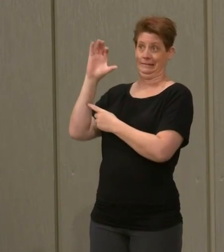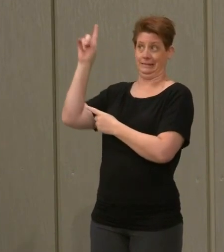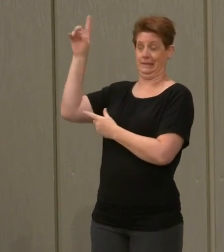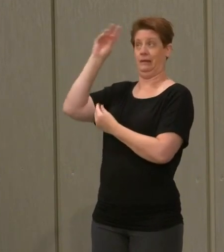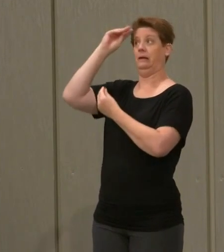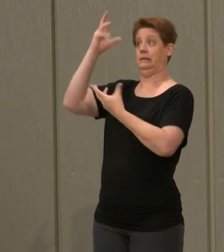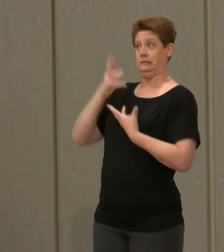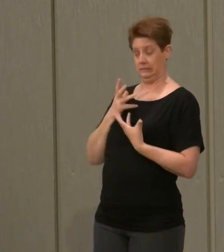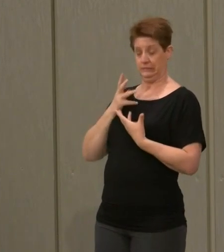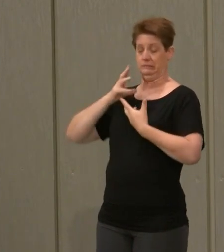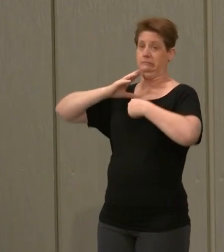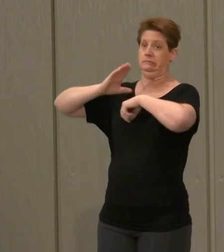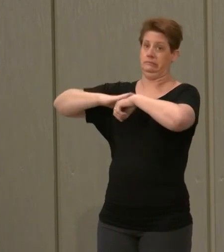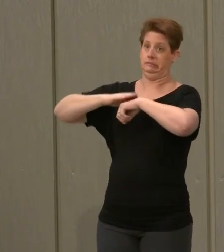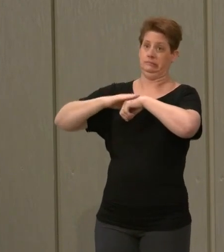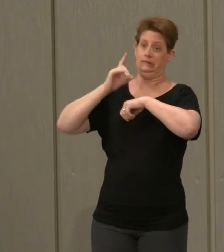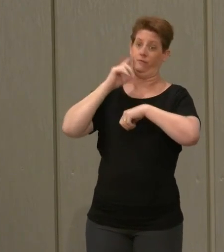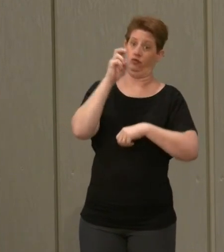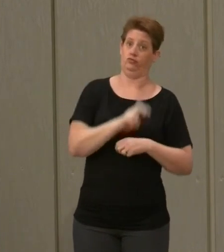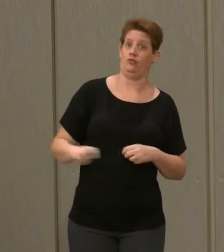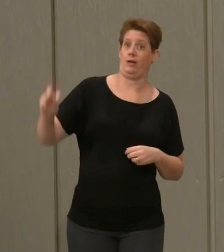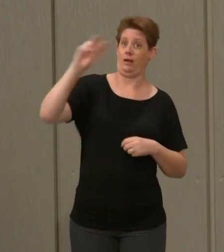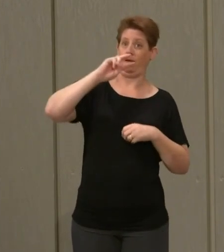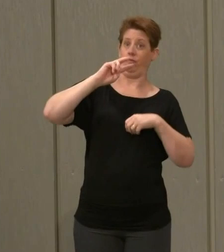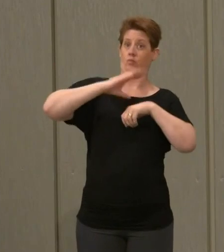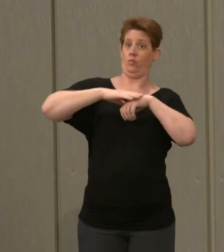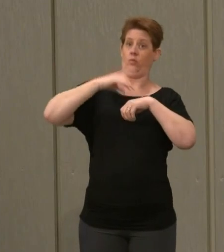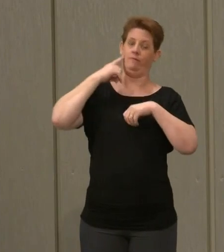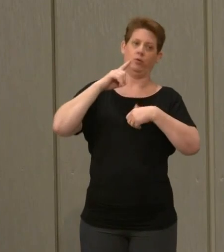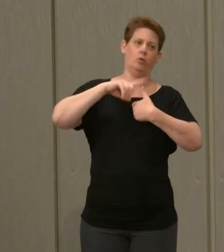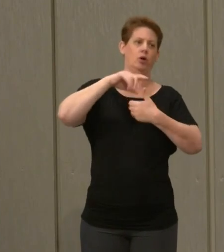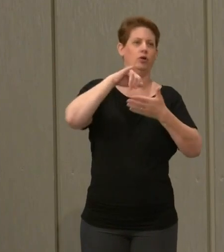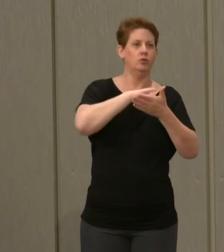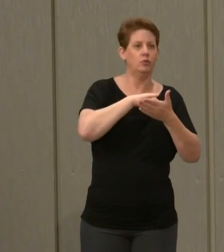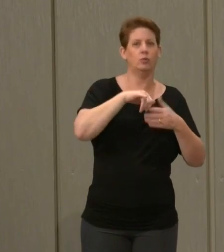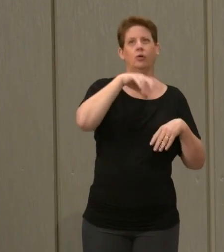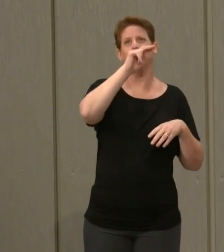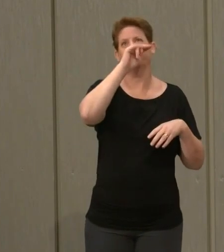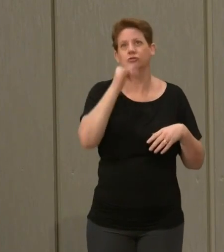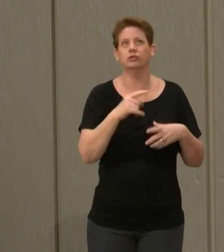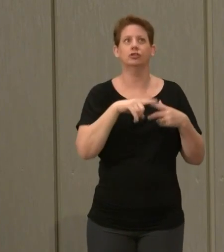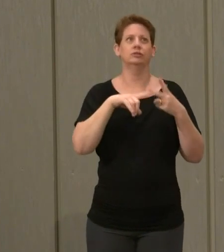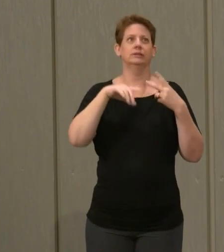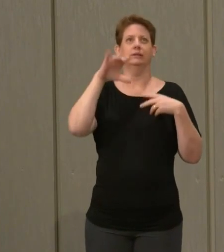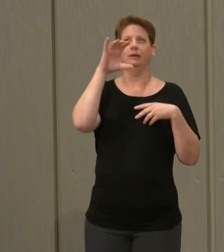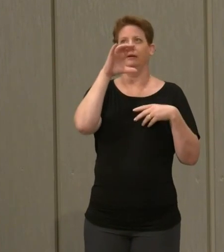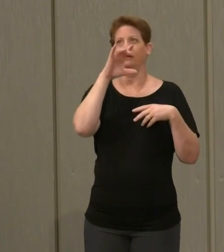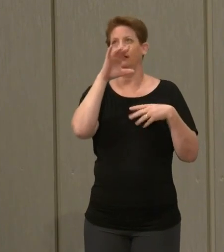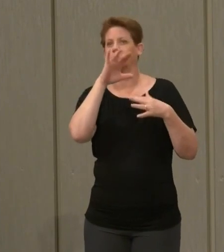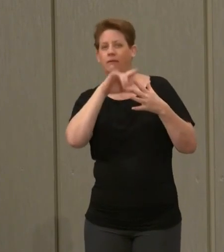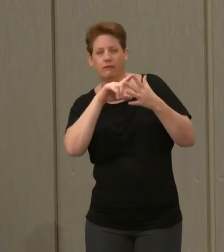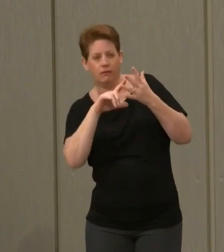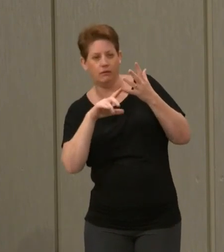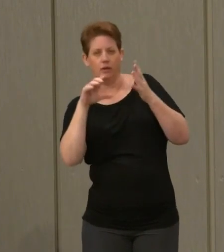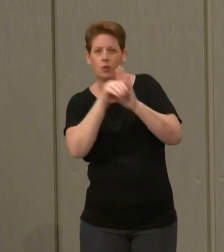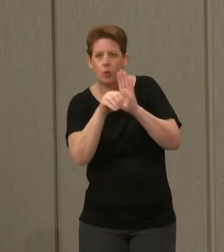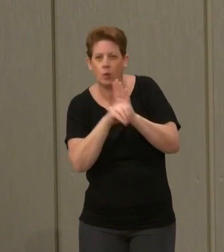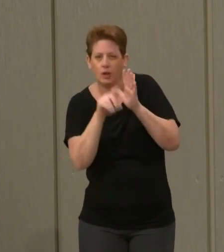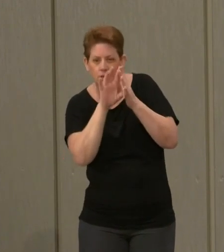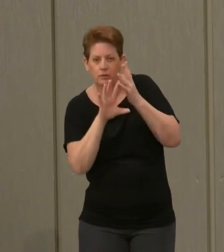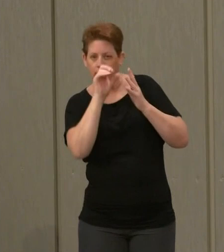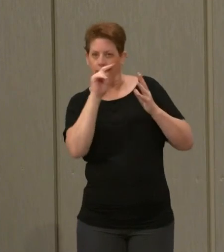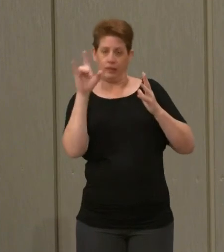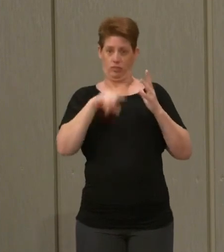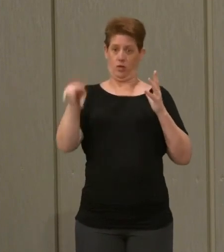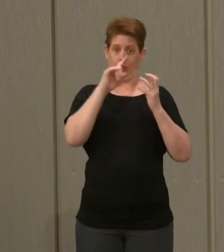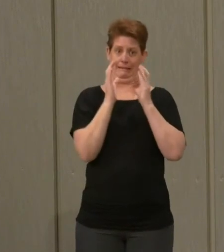domestic travel advisory for New York, New Jersey, Connecticut, and the city of New Orleans, that is asking those people a month or so ago not to travel